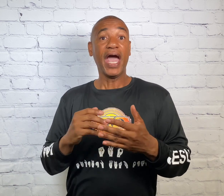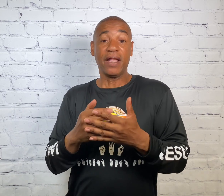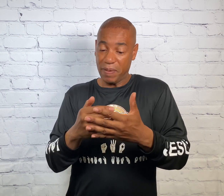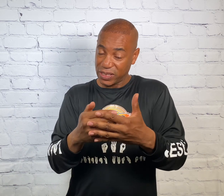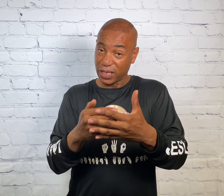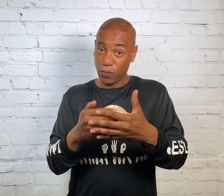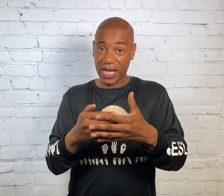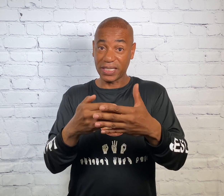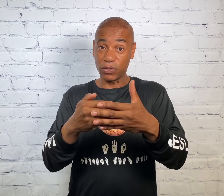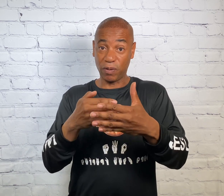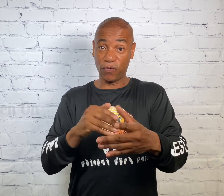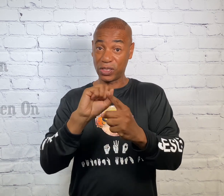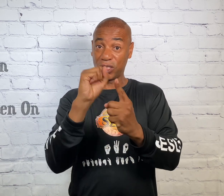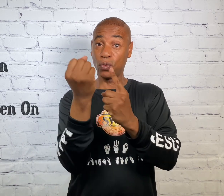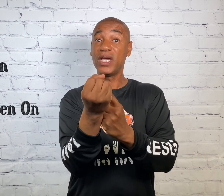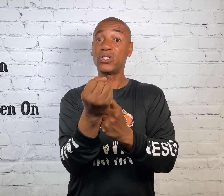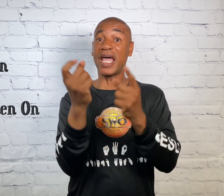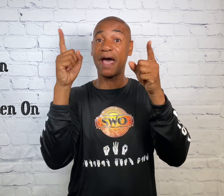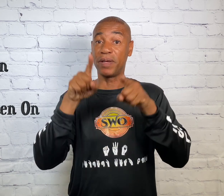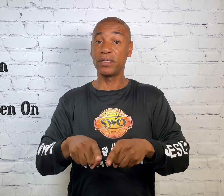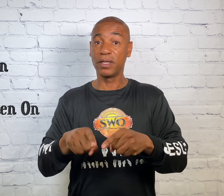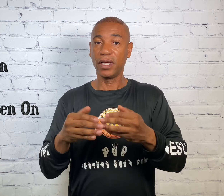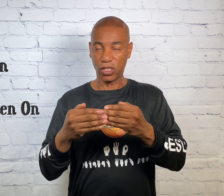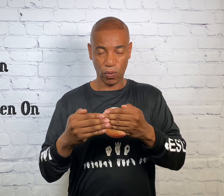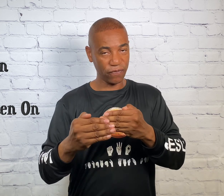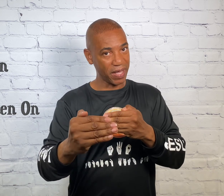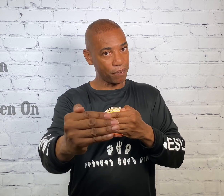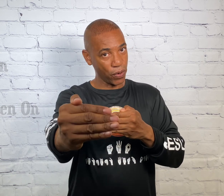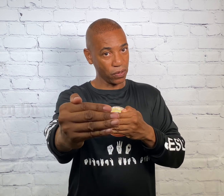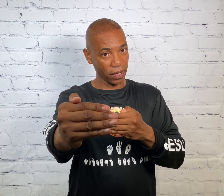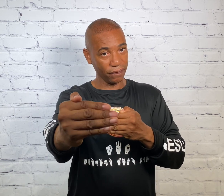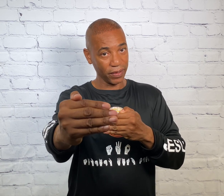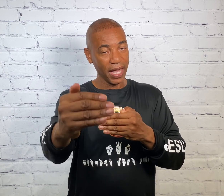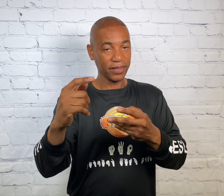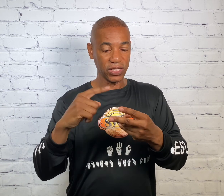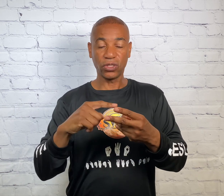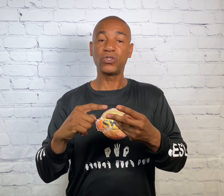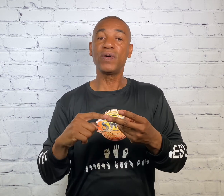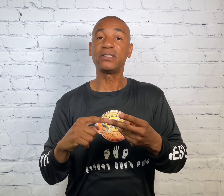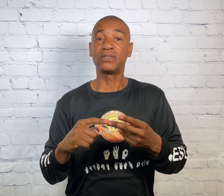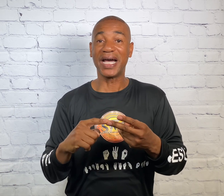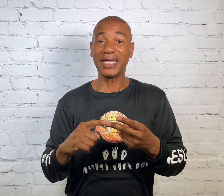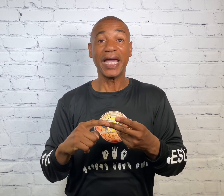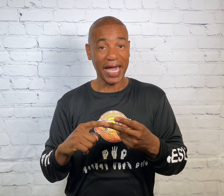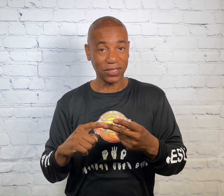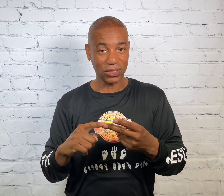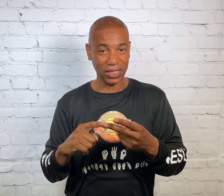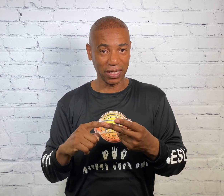And basically what I said was before the situation happened, you went from that point on. These are the 2 ways of signing antecedent.